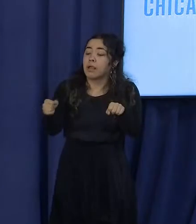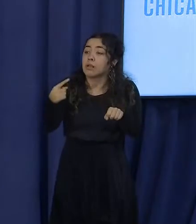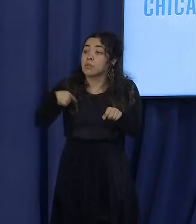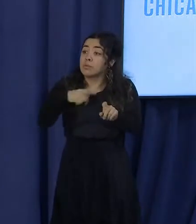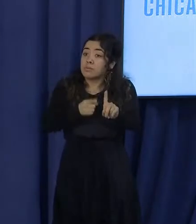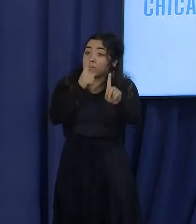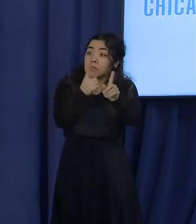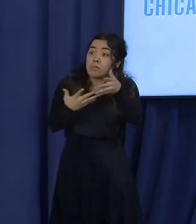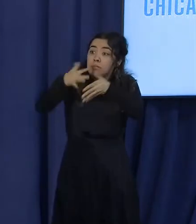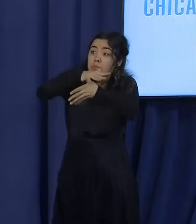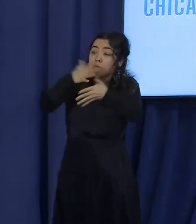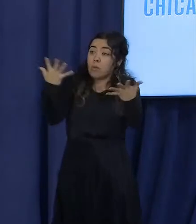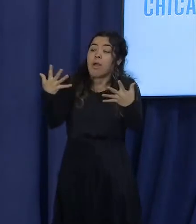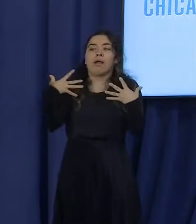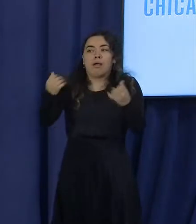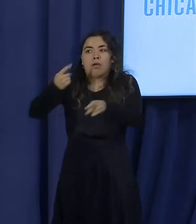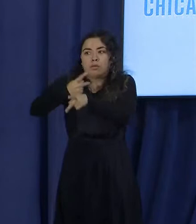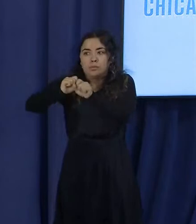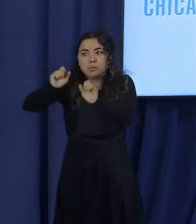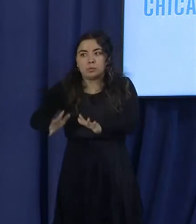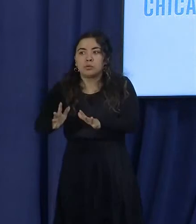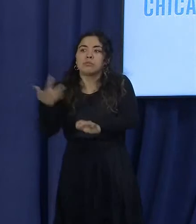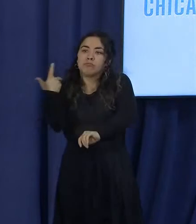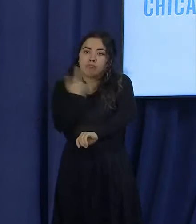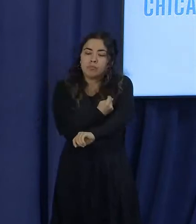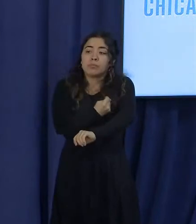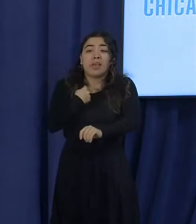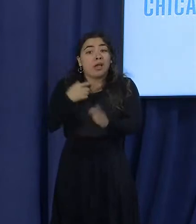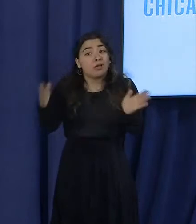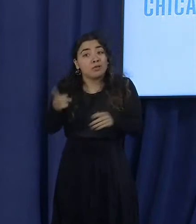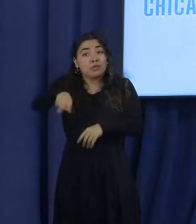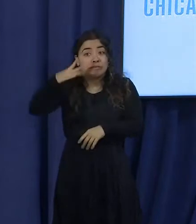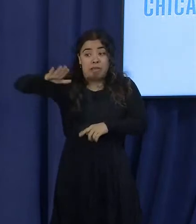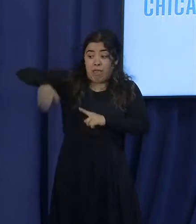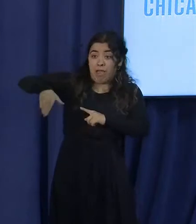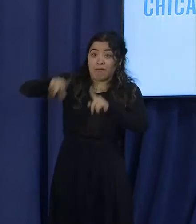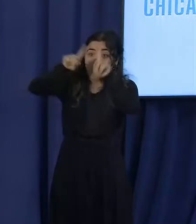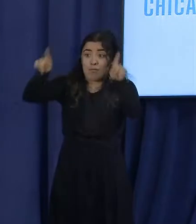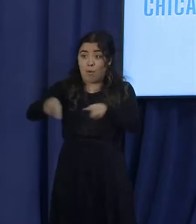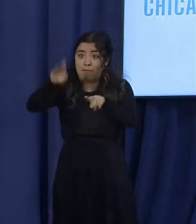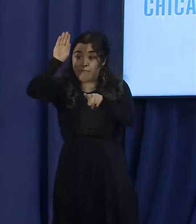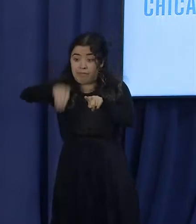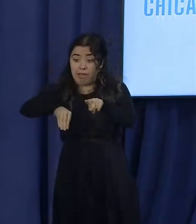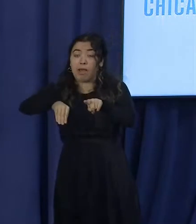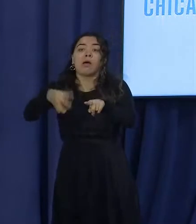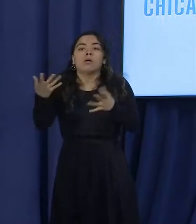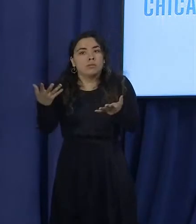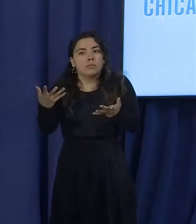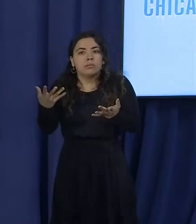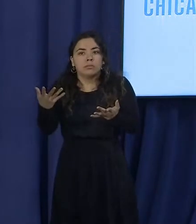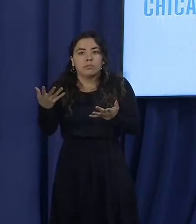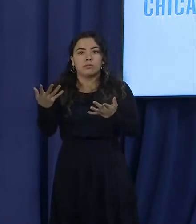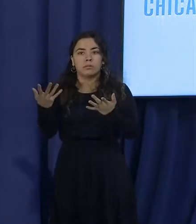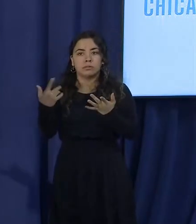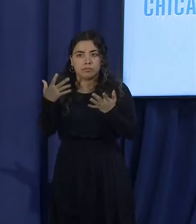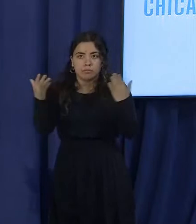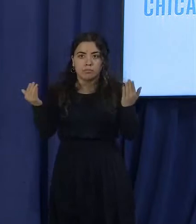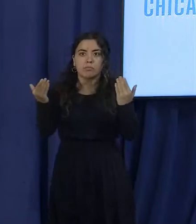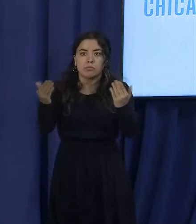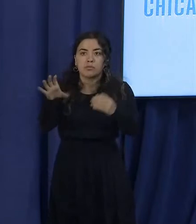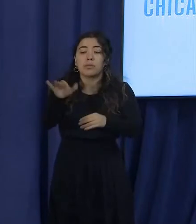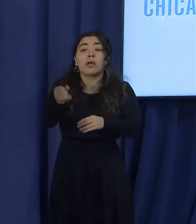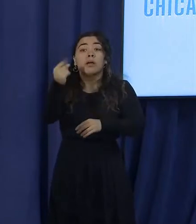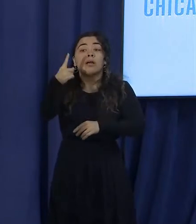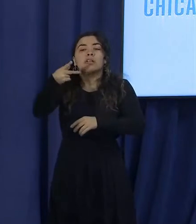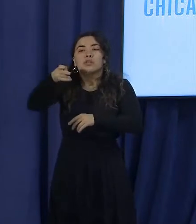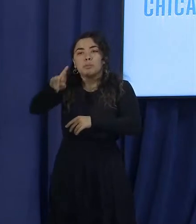vaccinated. So I would encourage anybody who has not sort of filled out that form. It's done at a practice level, so it's not an individual. But then also you'll